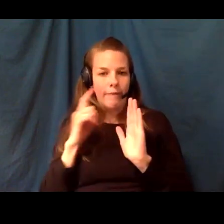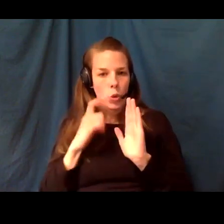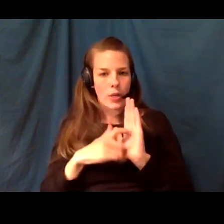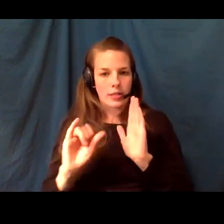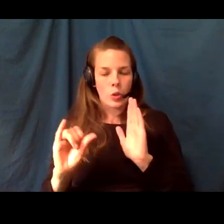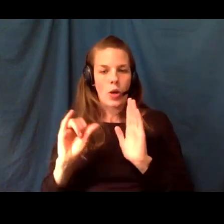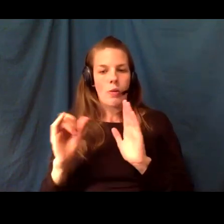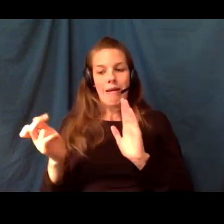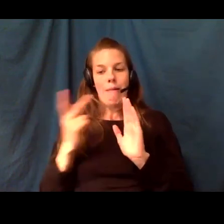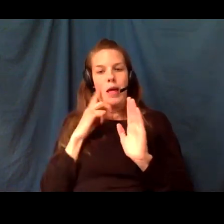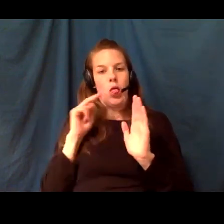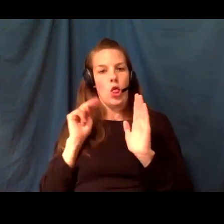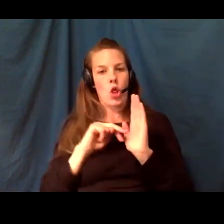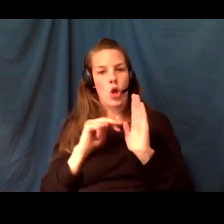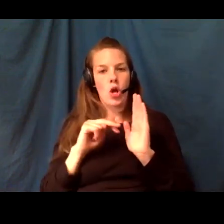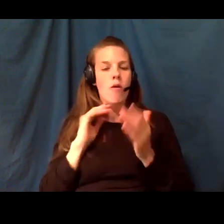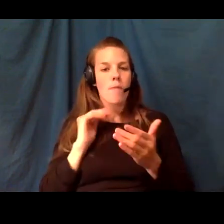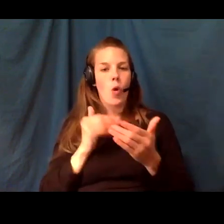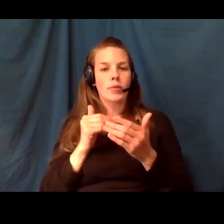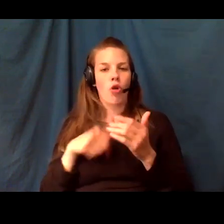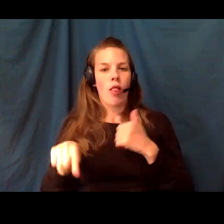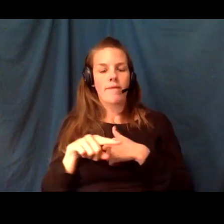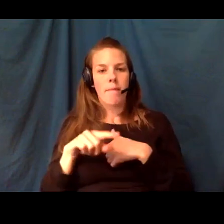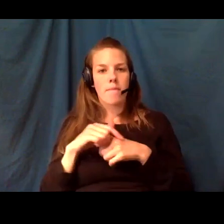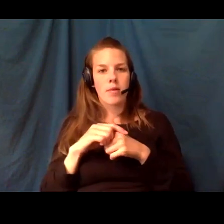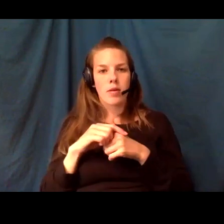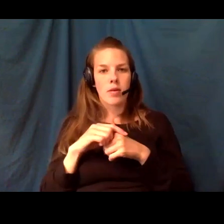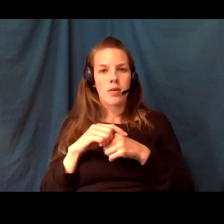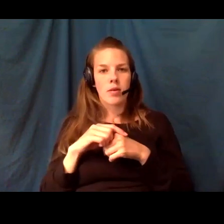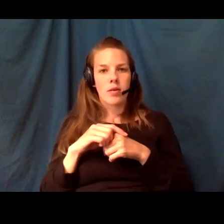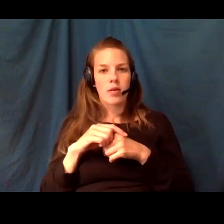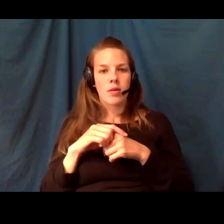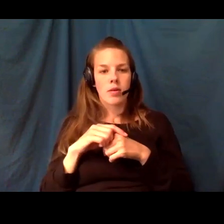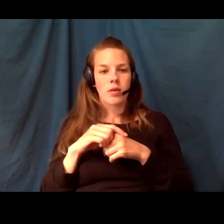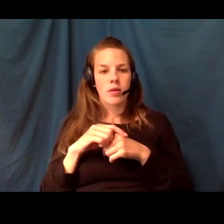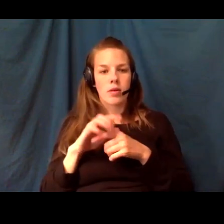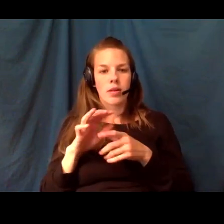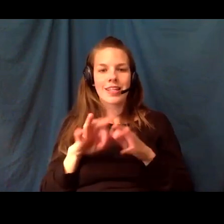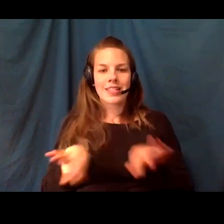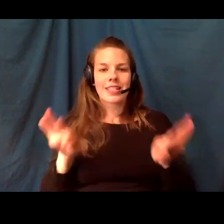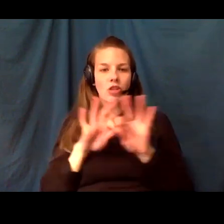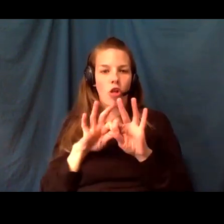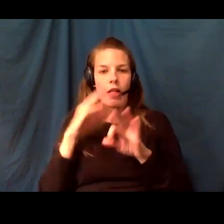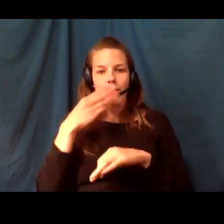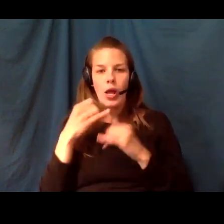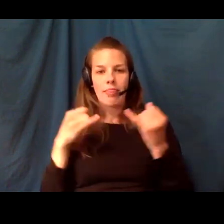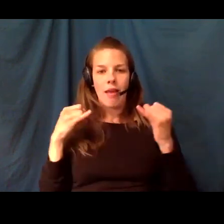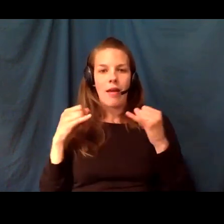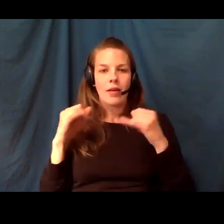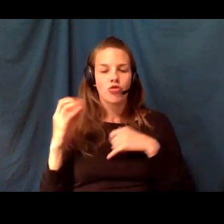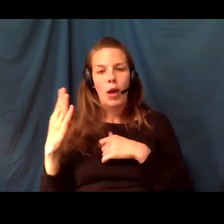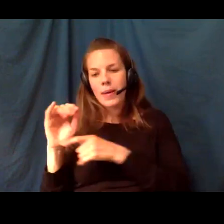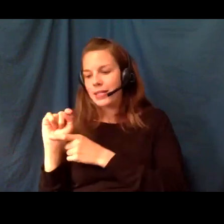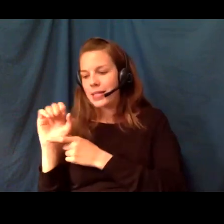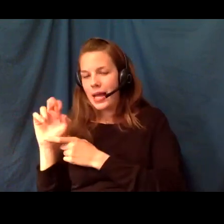back and looked, almost all of them have been tied back to their essential frontline jobs. Tyson is part of that, but